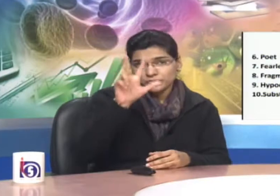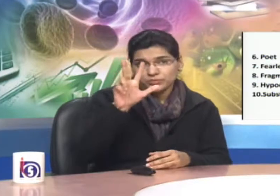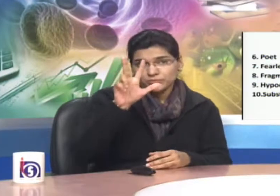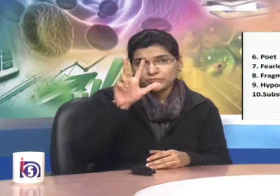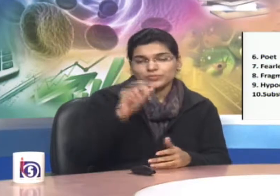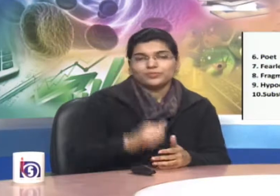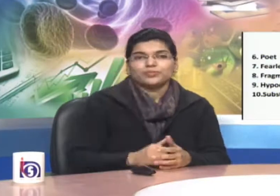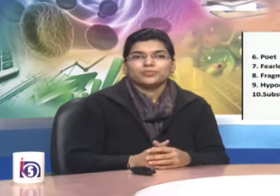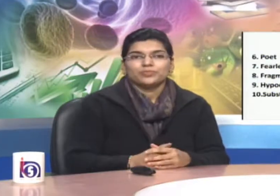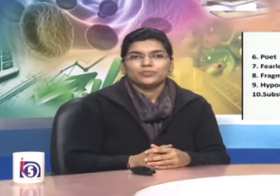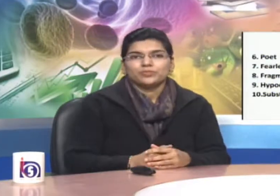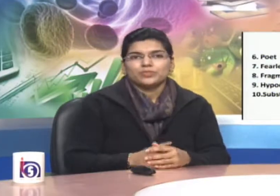Eighth word is